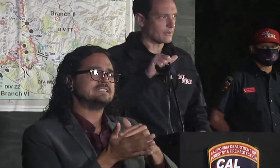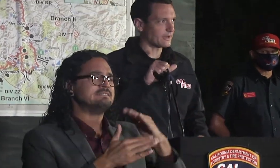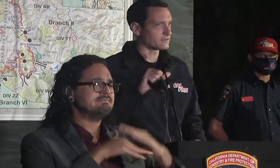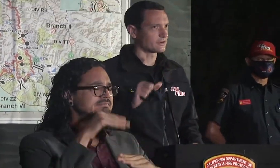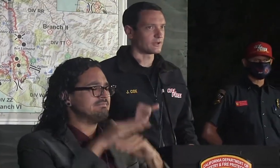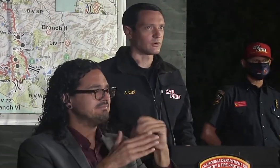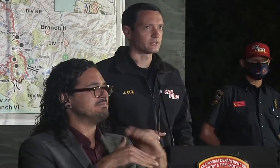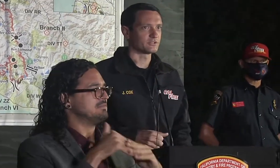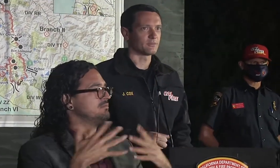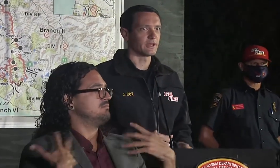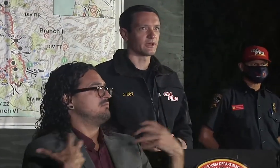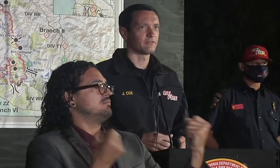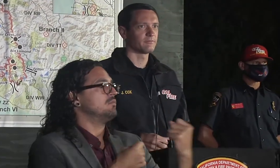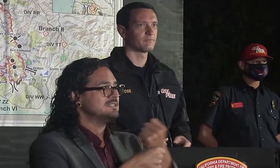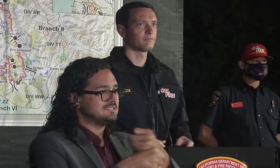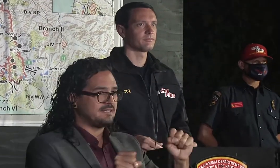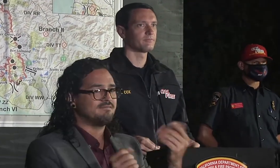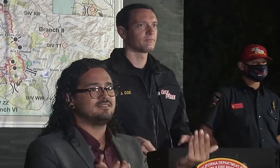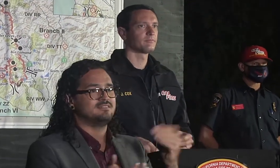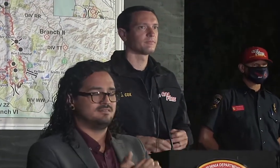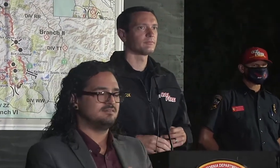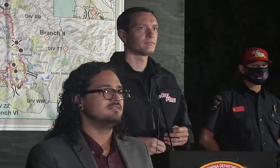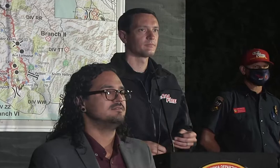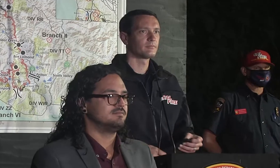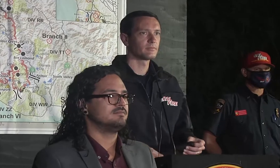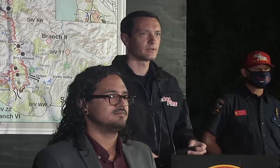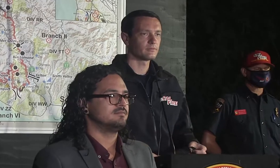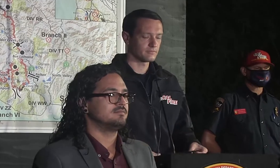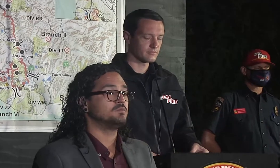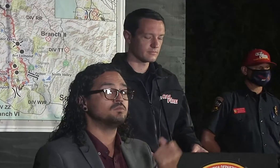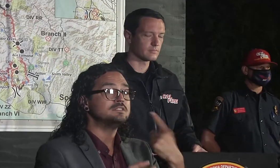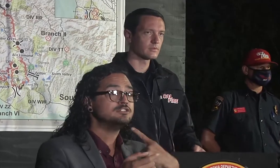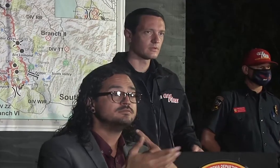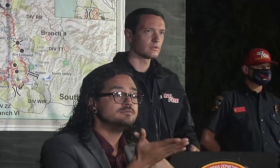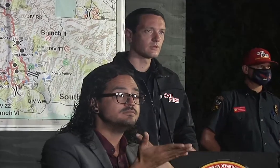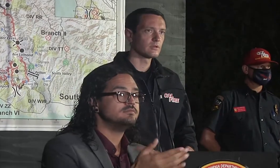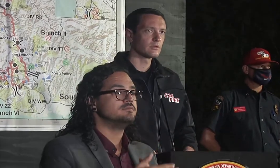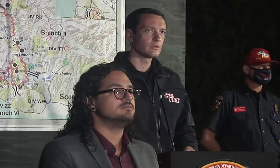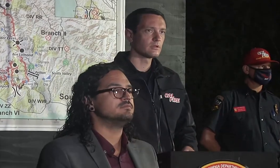All right. We're happy to answer any questions you might have. This is for Chris Clark.